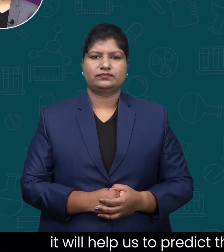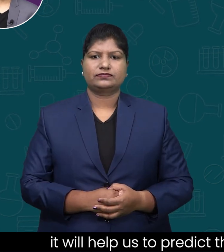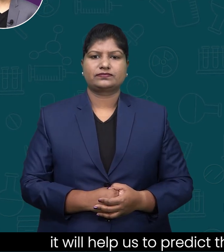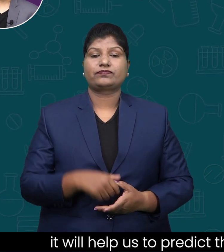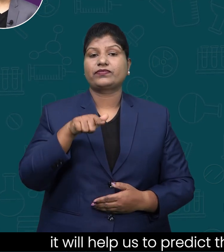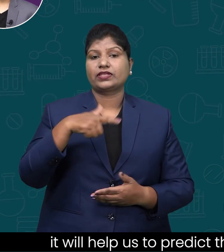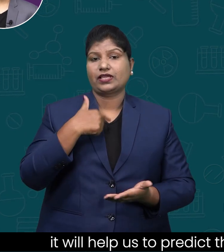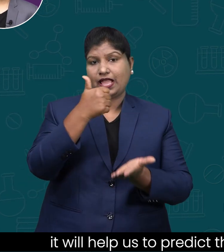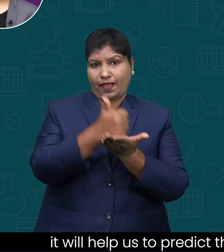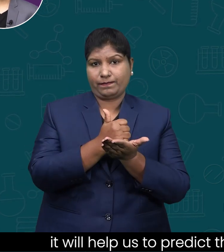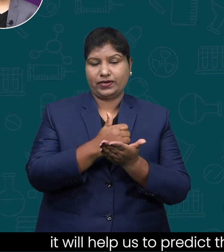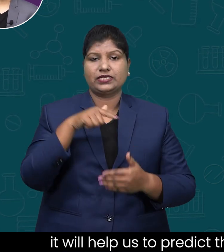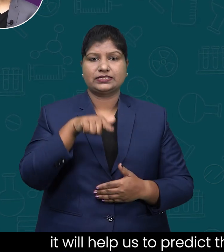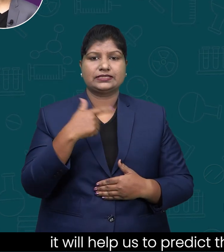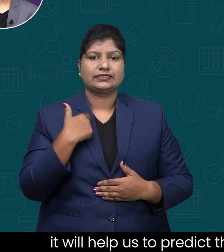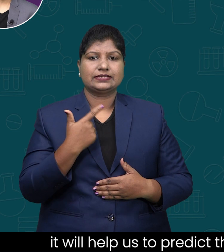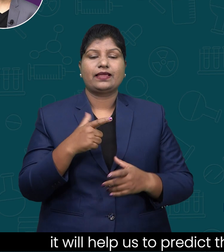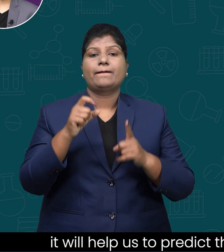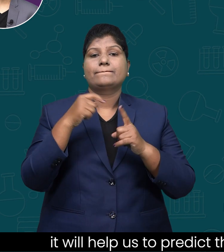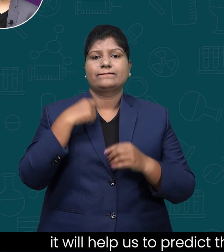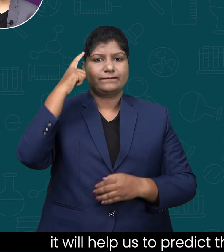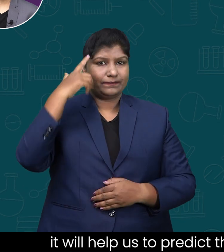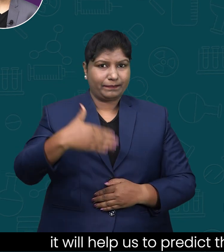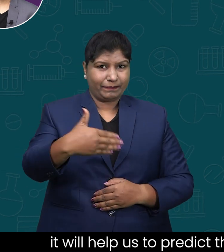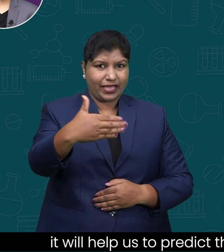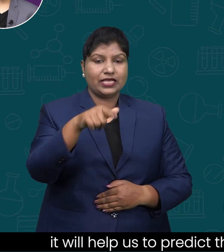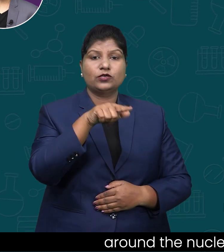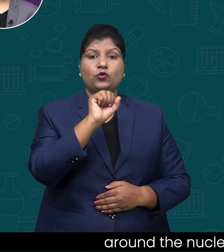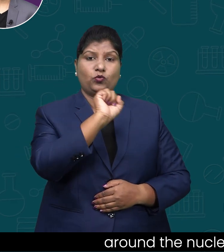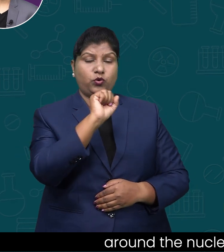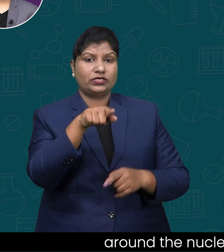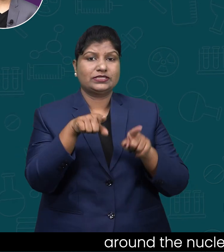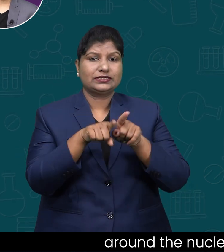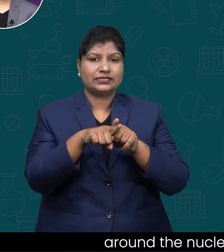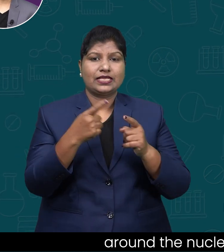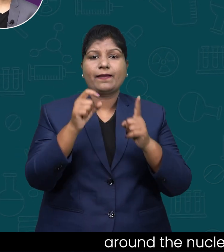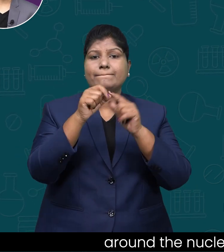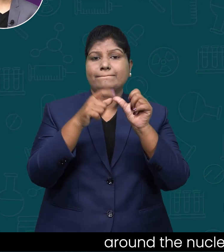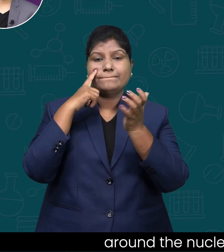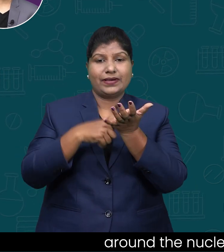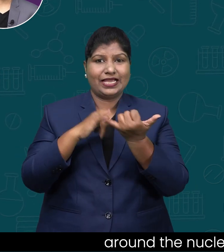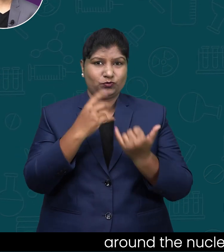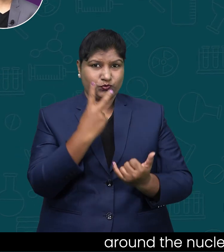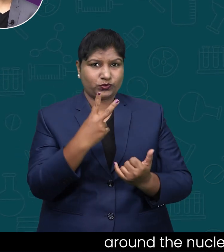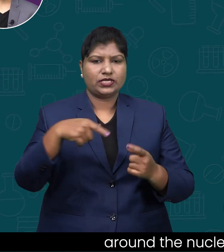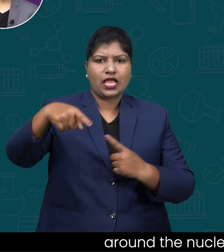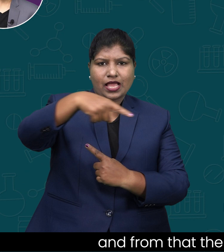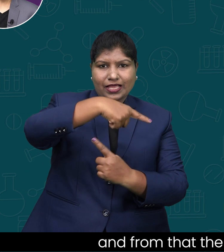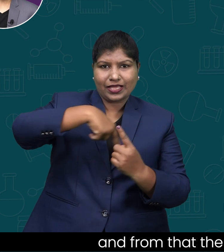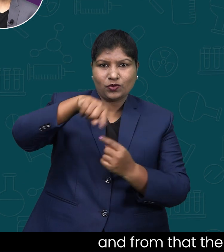it will help us to predict the arrangement of those pairs around the nucleus of the central